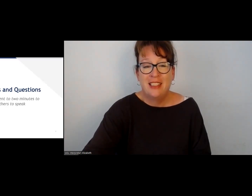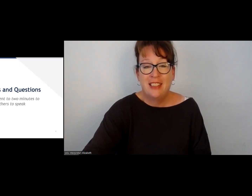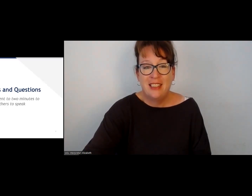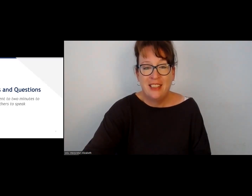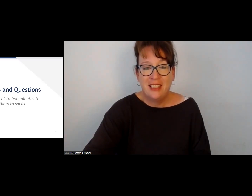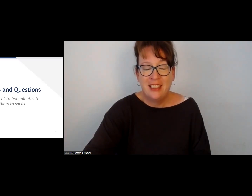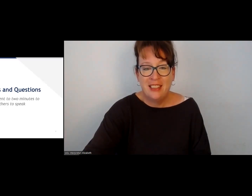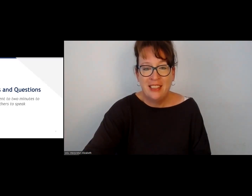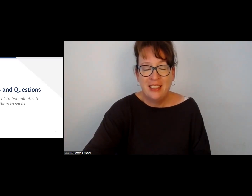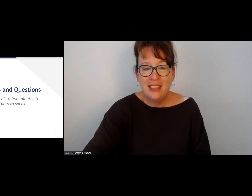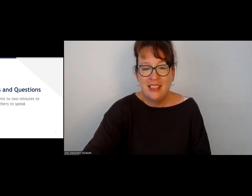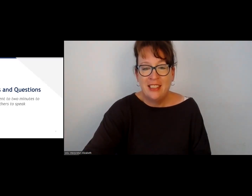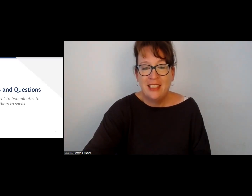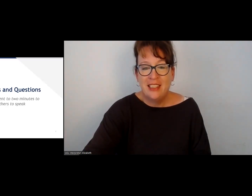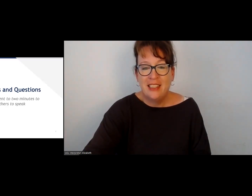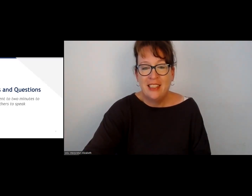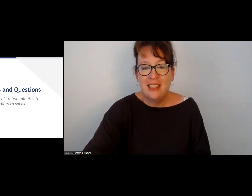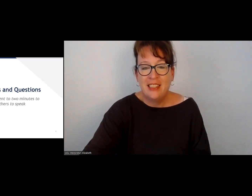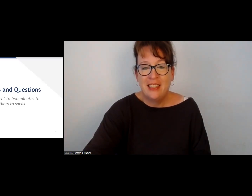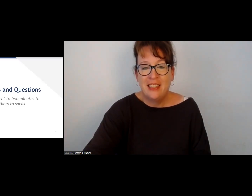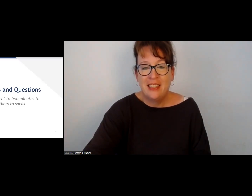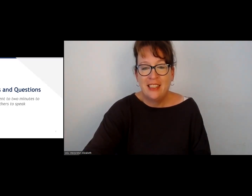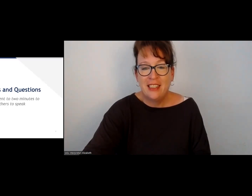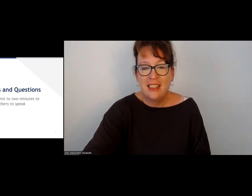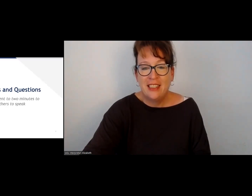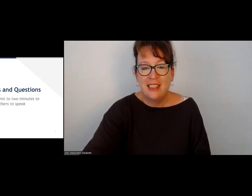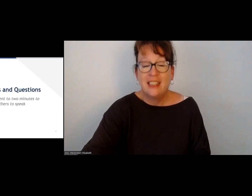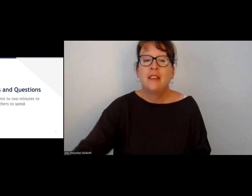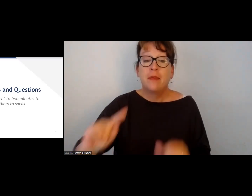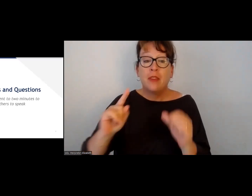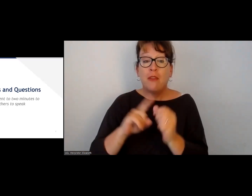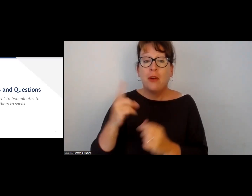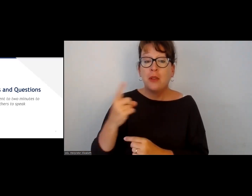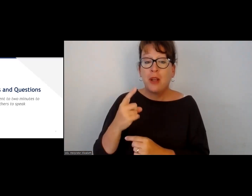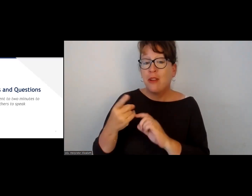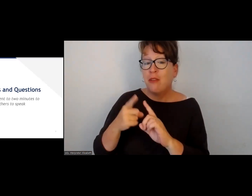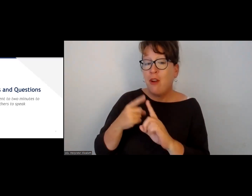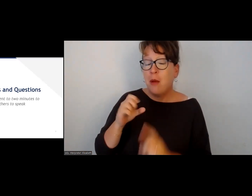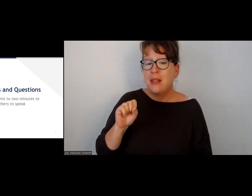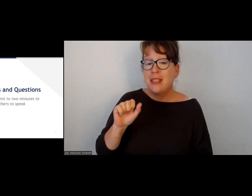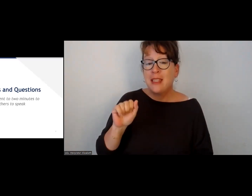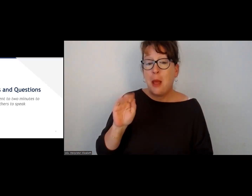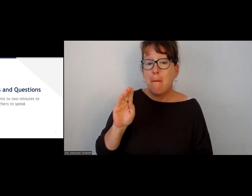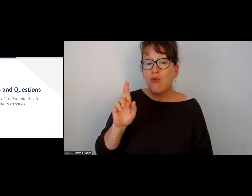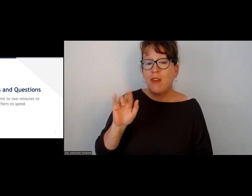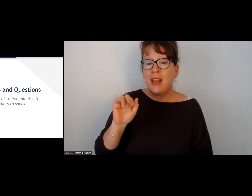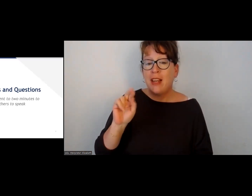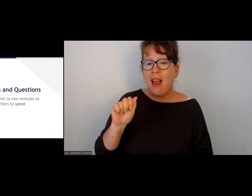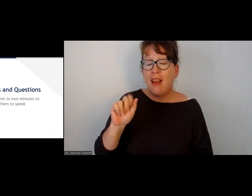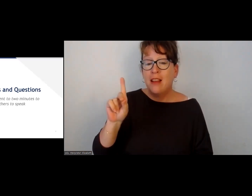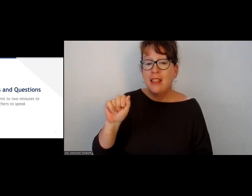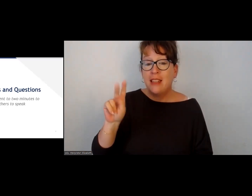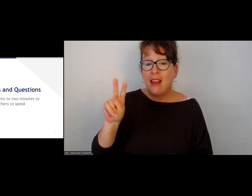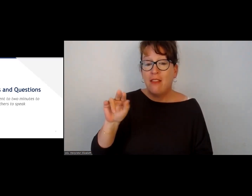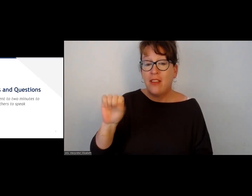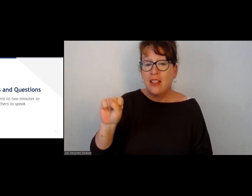And so if we can go with the first one. Yes, Sabrina Davis, I see that you have your hand up, so I'm going to allow you